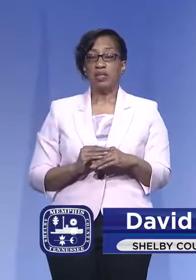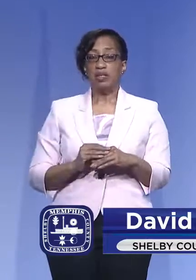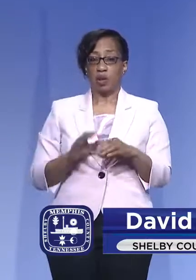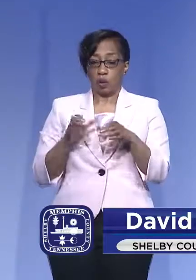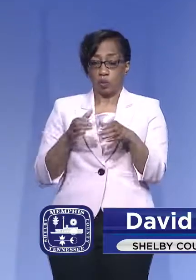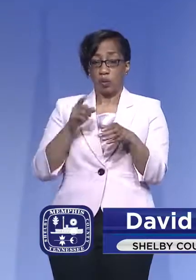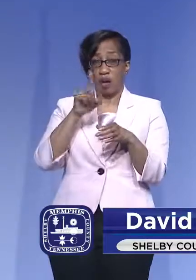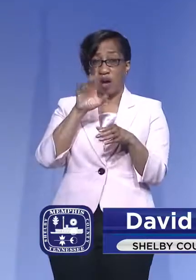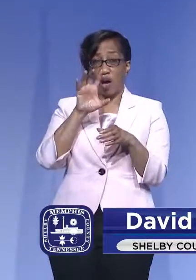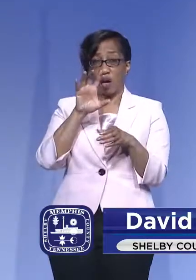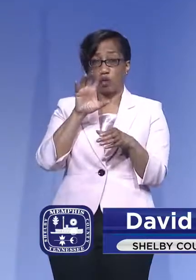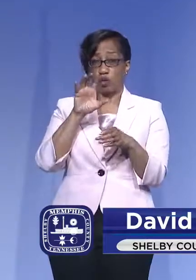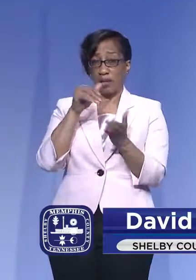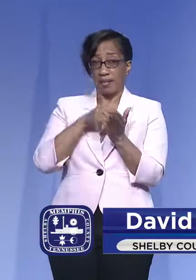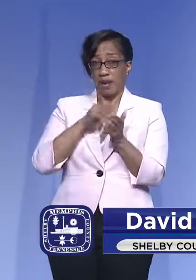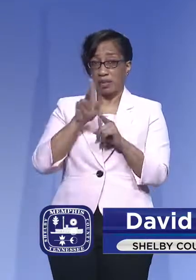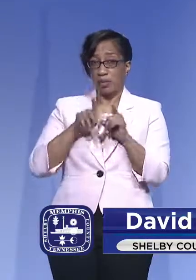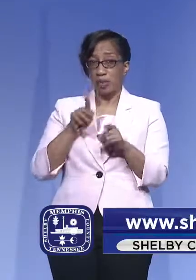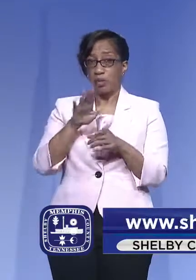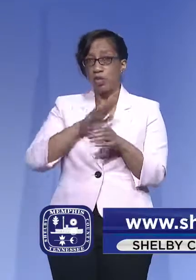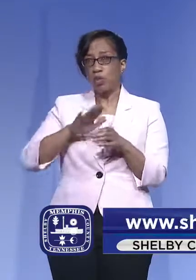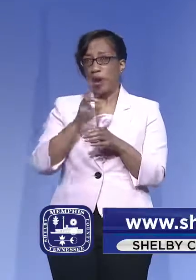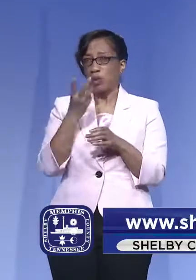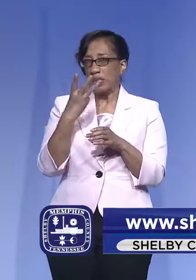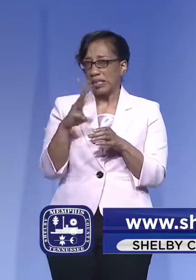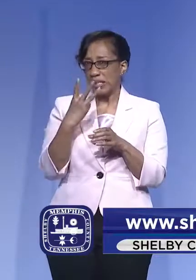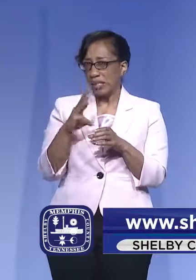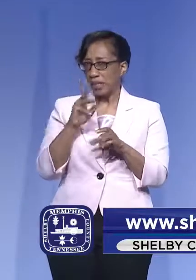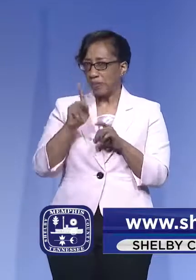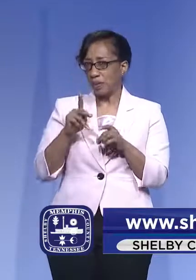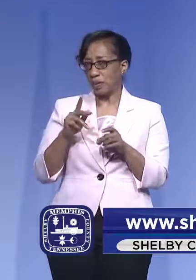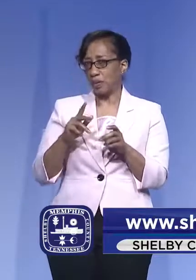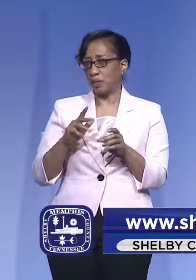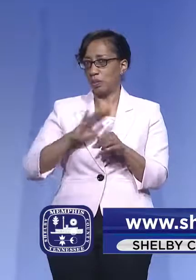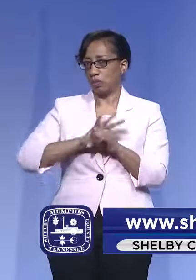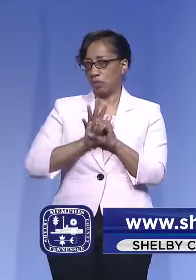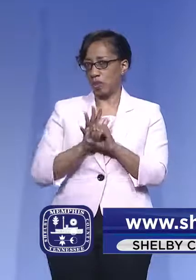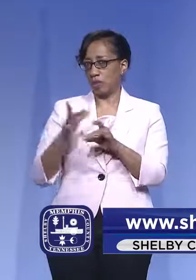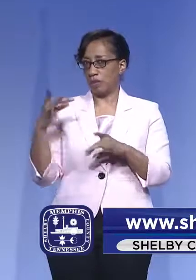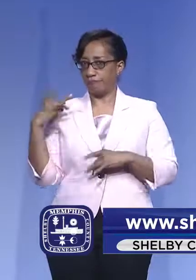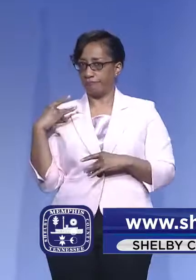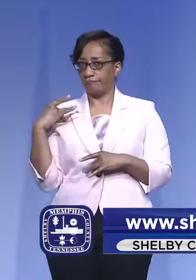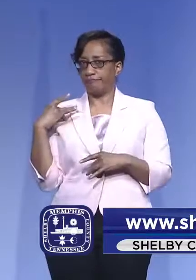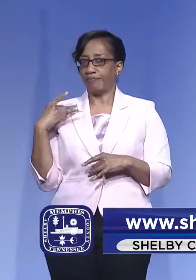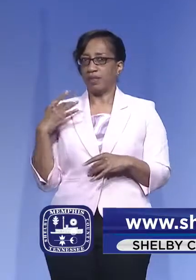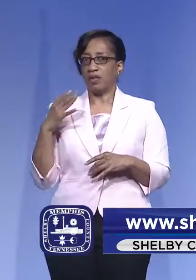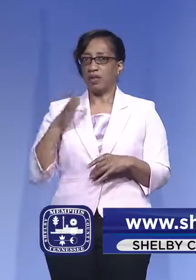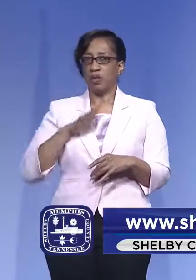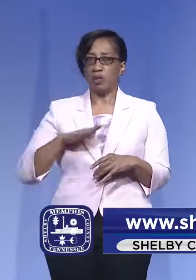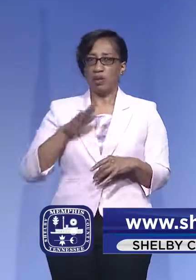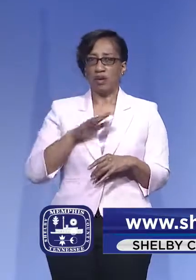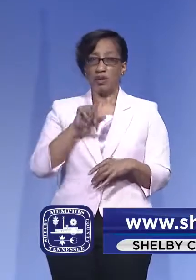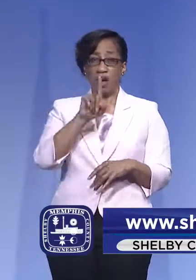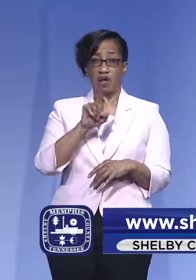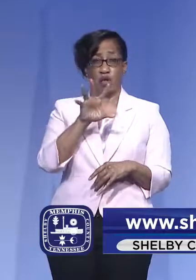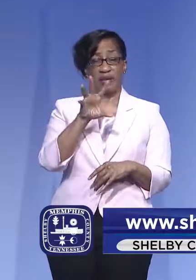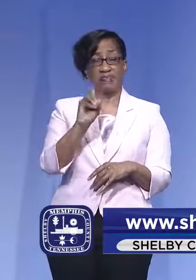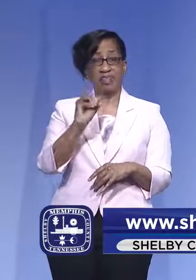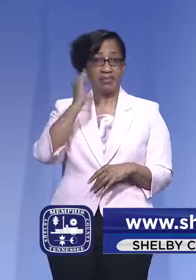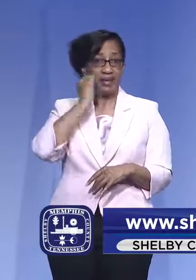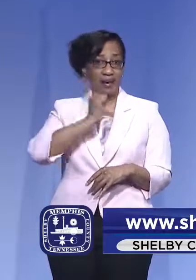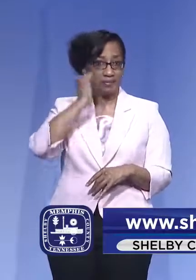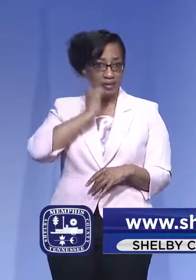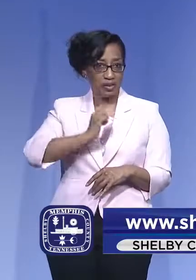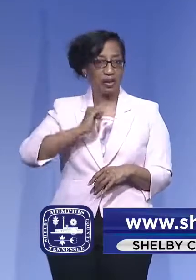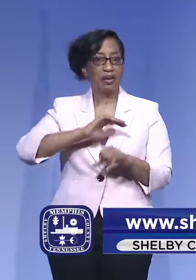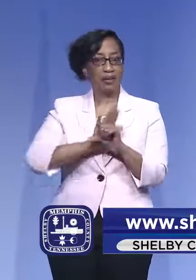right now is about 16 cases per 100,000 over the last 7 days. We're averaging about 150 cases a day,